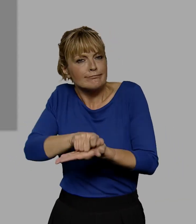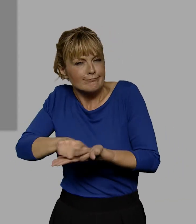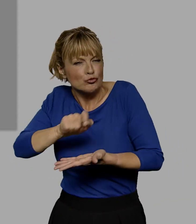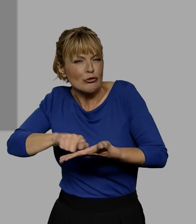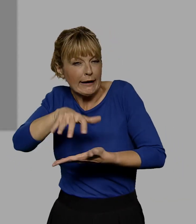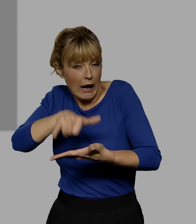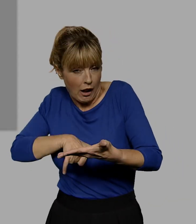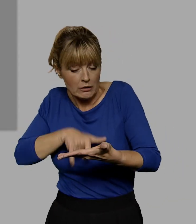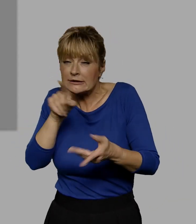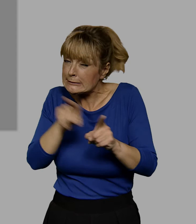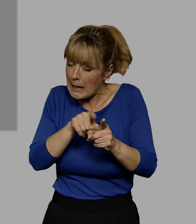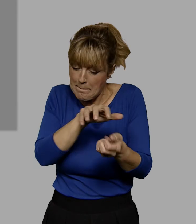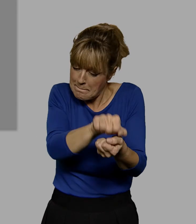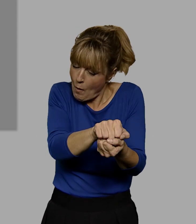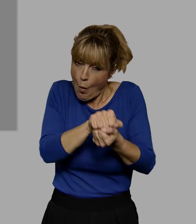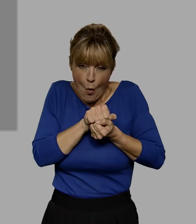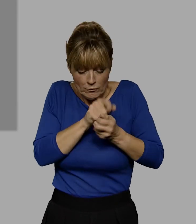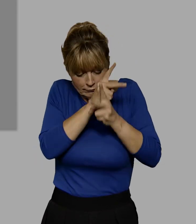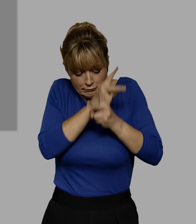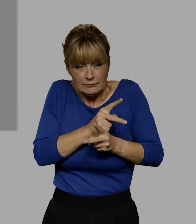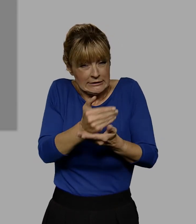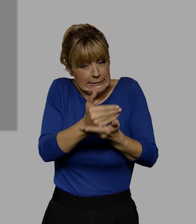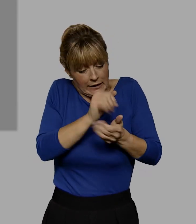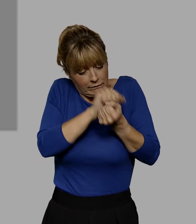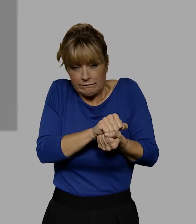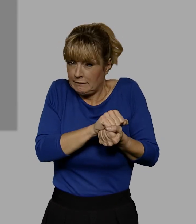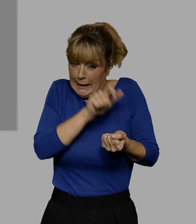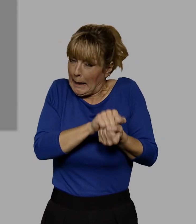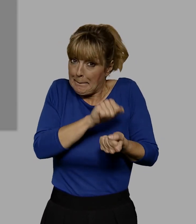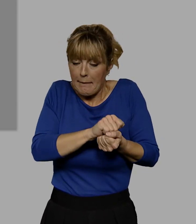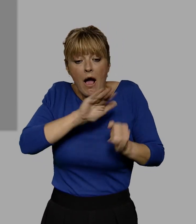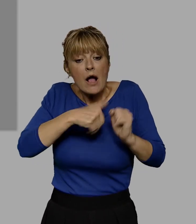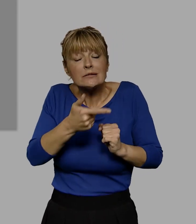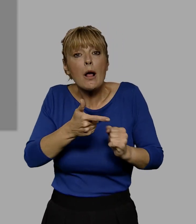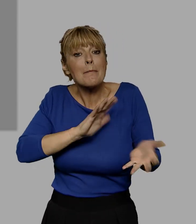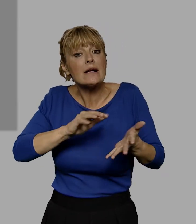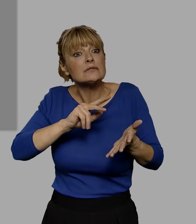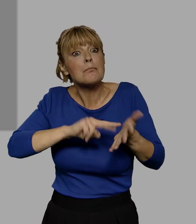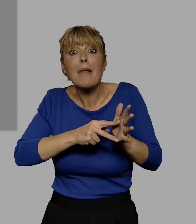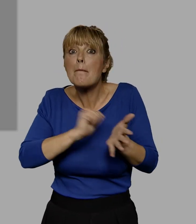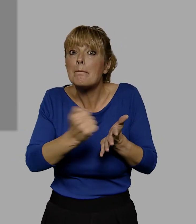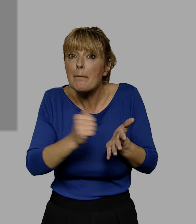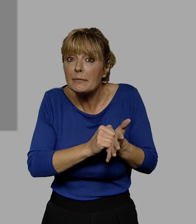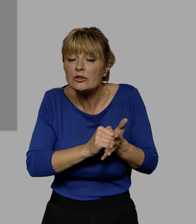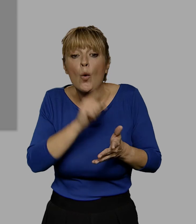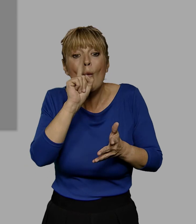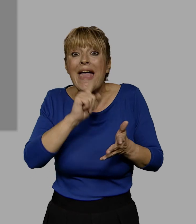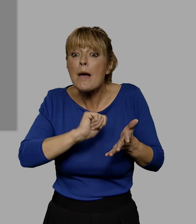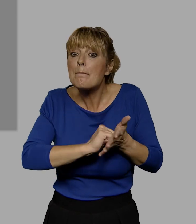video securely until our next BSL plan has been published, then destroy it, Store your name securely until our next